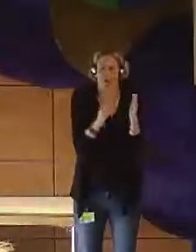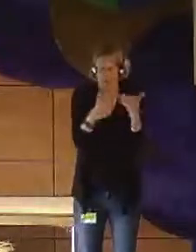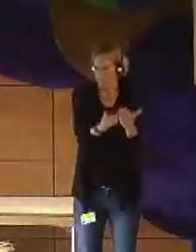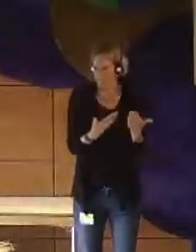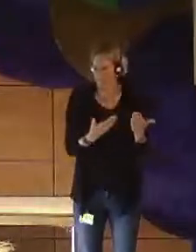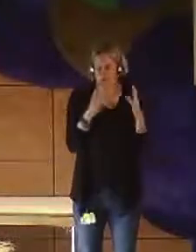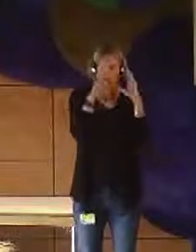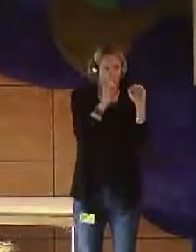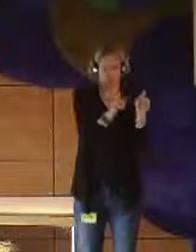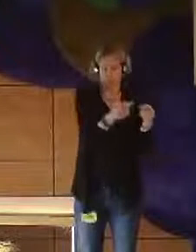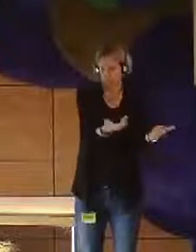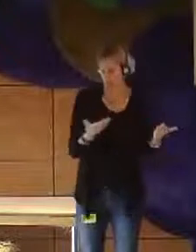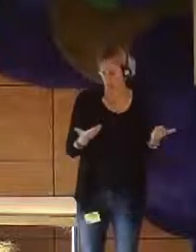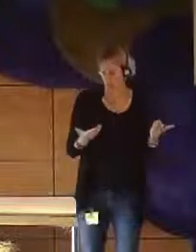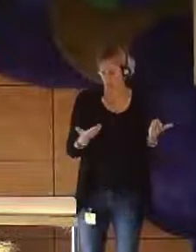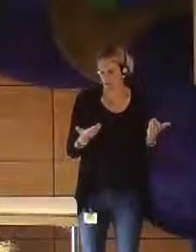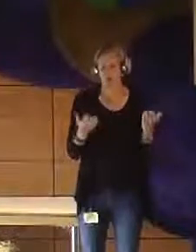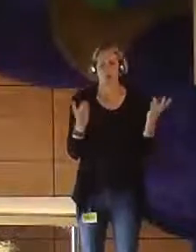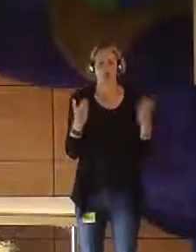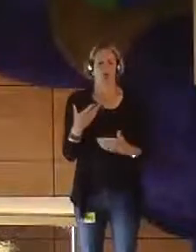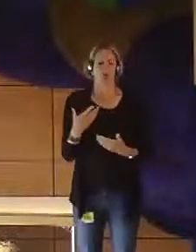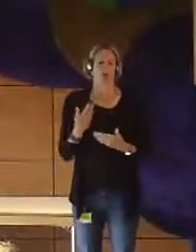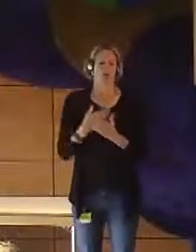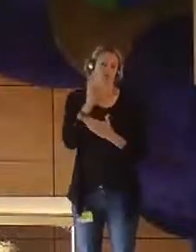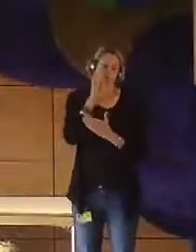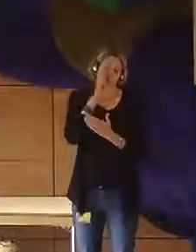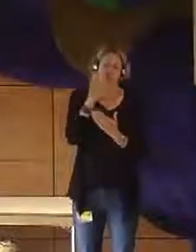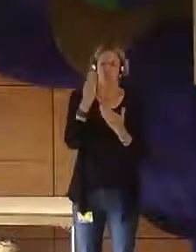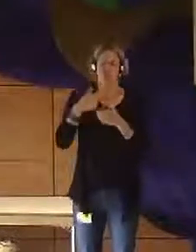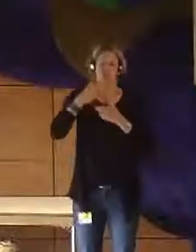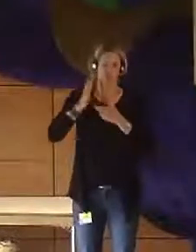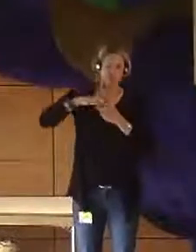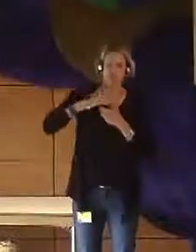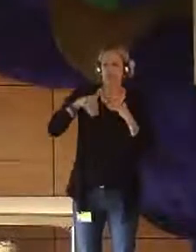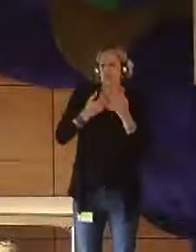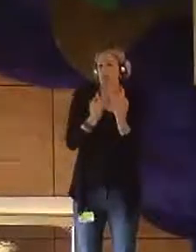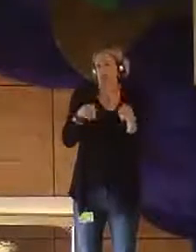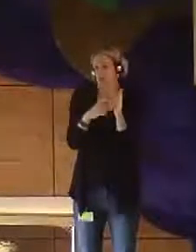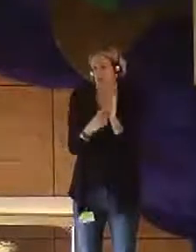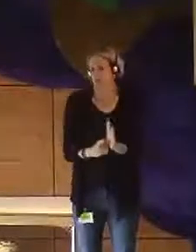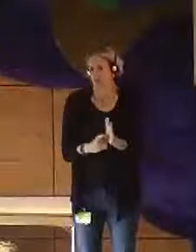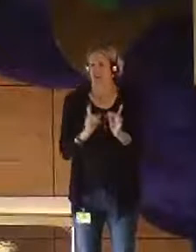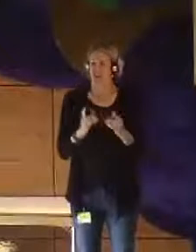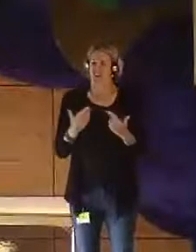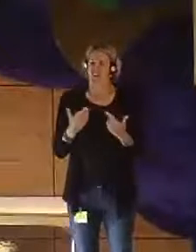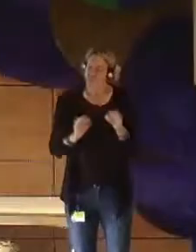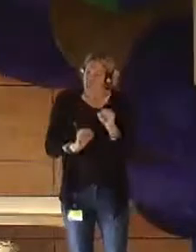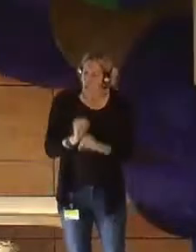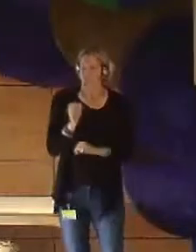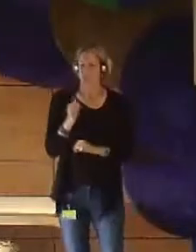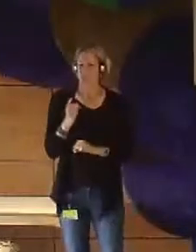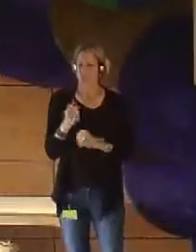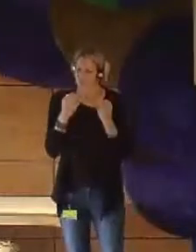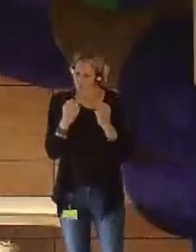those are the ones generally in the neonatal period, they're the ones that are going to give you a high pickup rate. I'm sure Connie would probably confirm